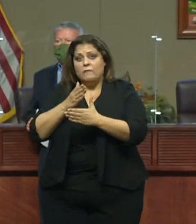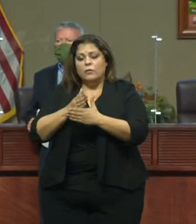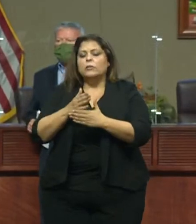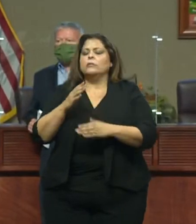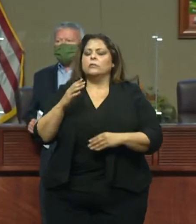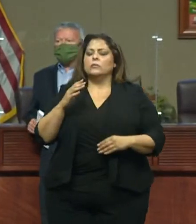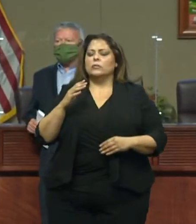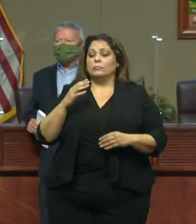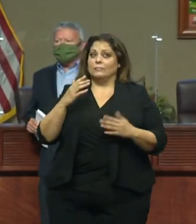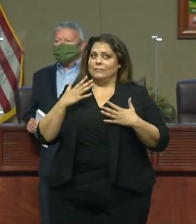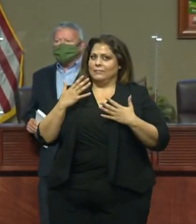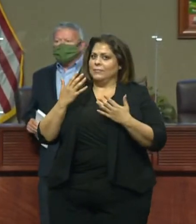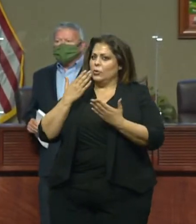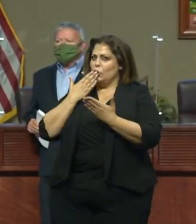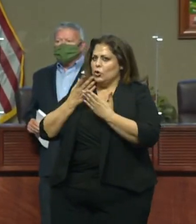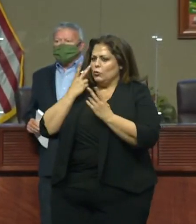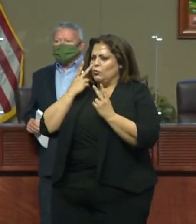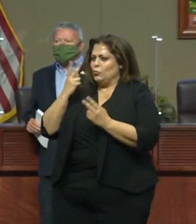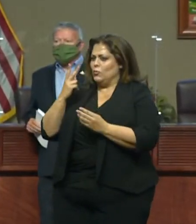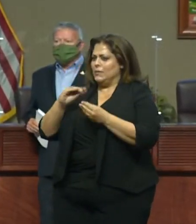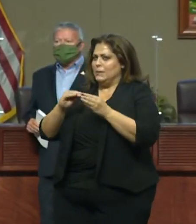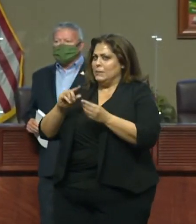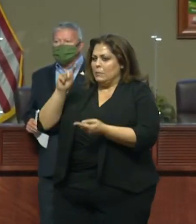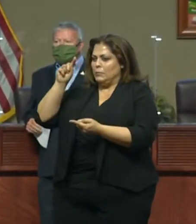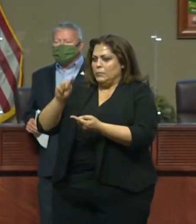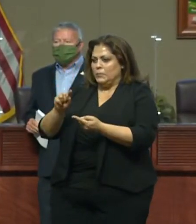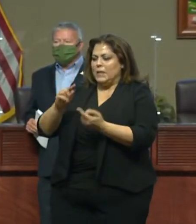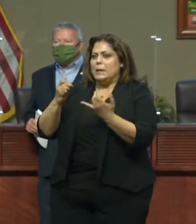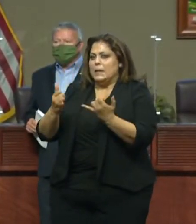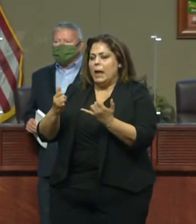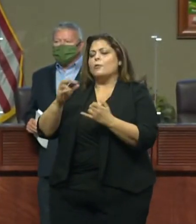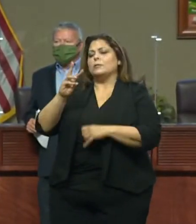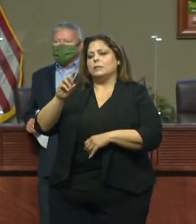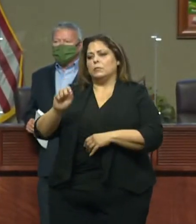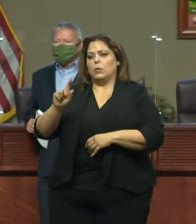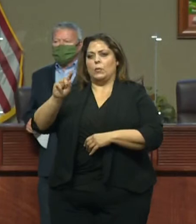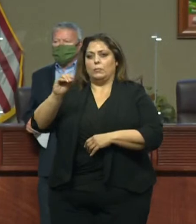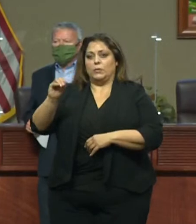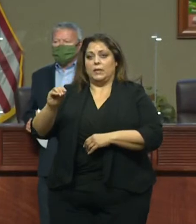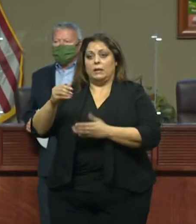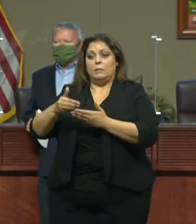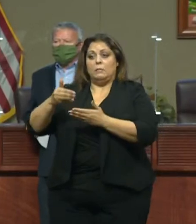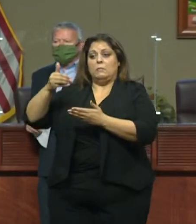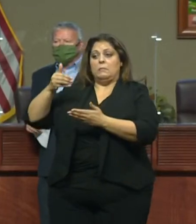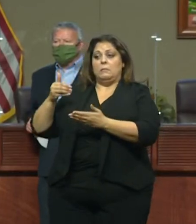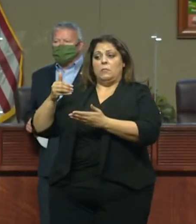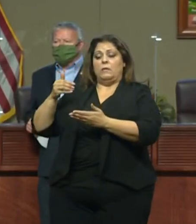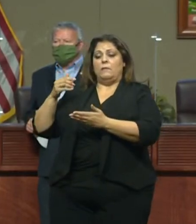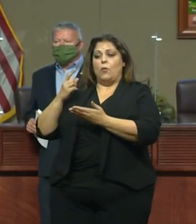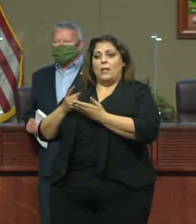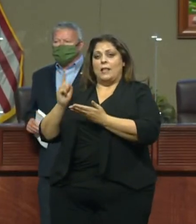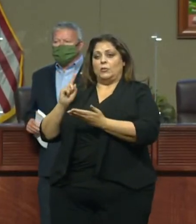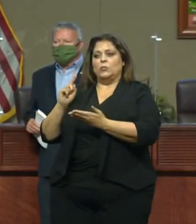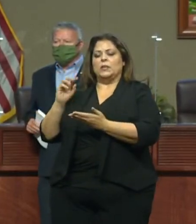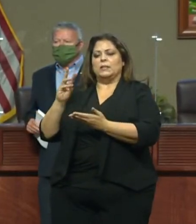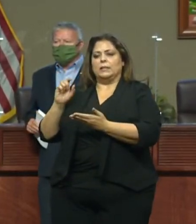we are encouraged to see that it's gone down to 6.1% and was previously 6.9% the last time we